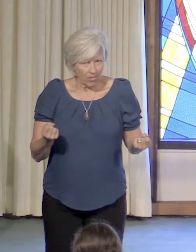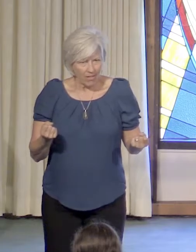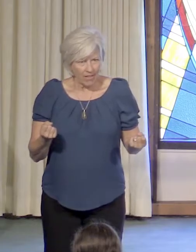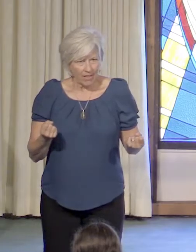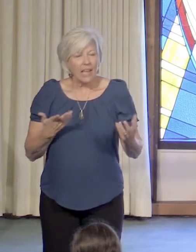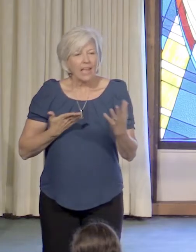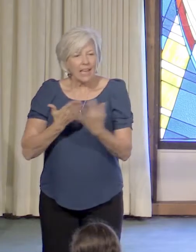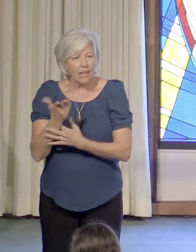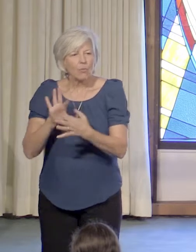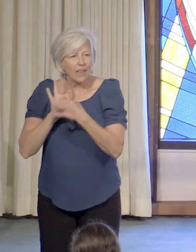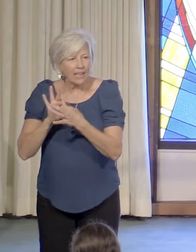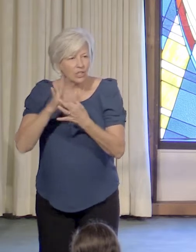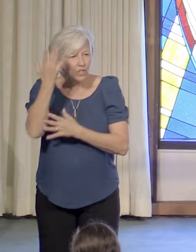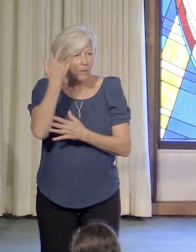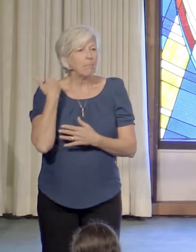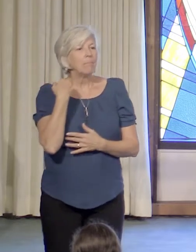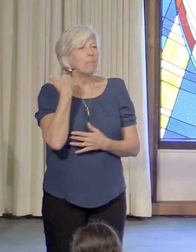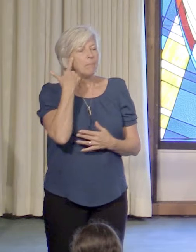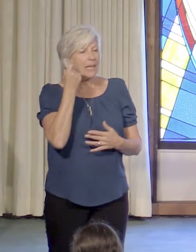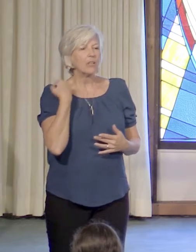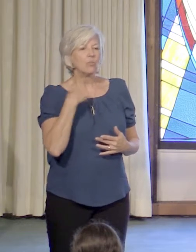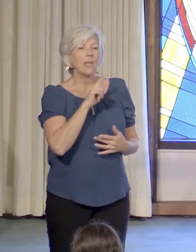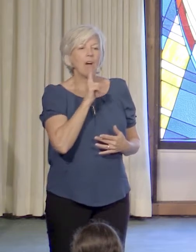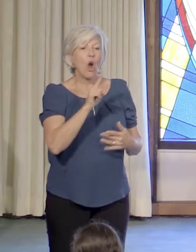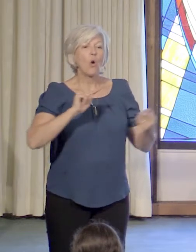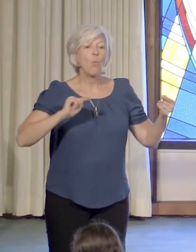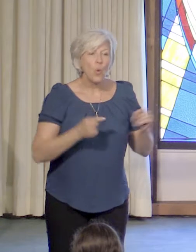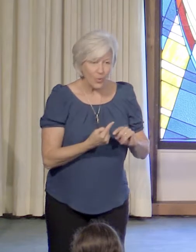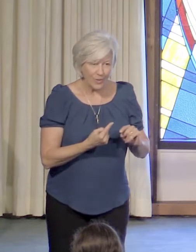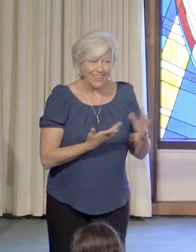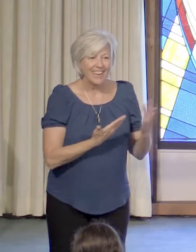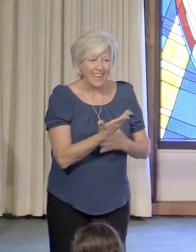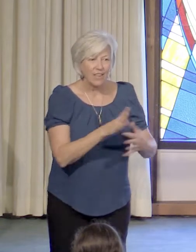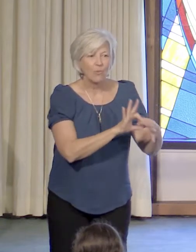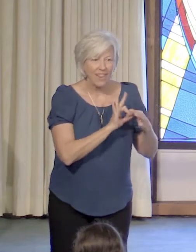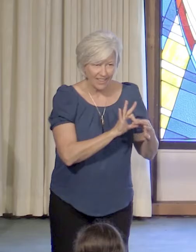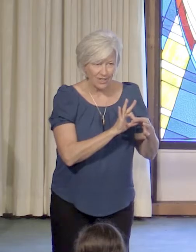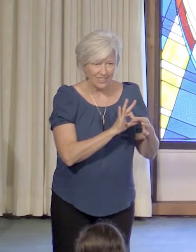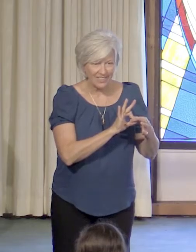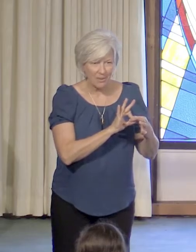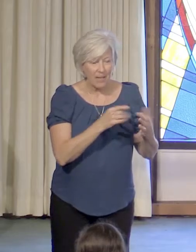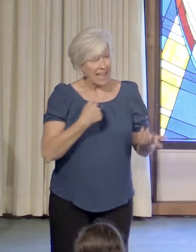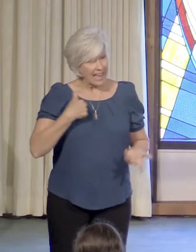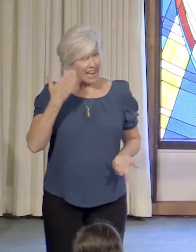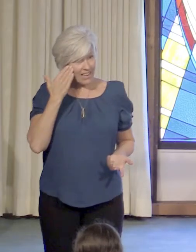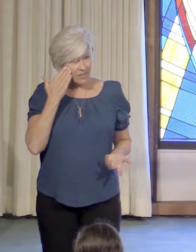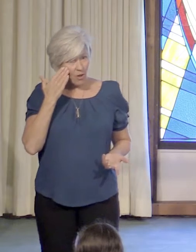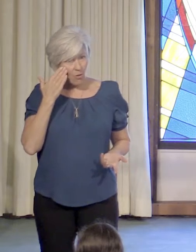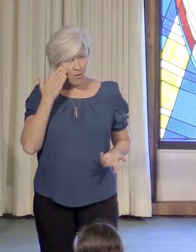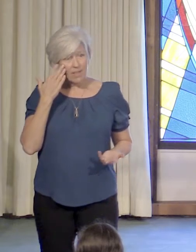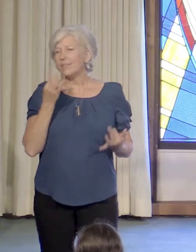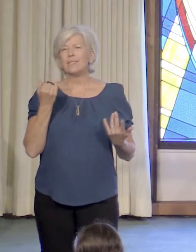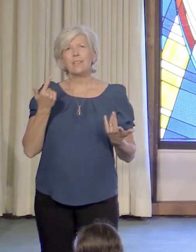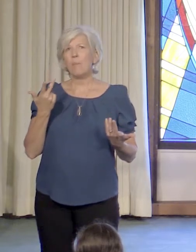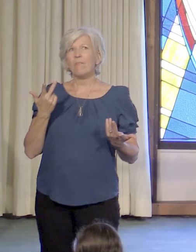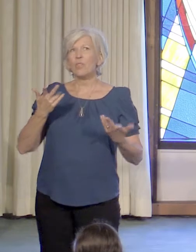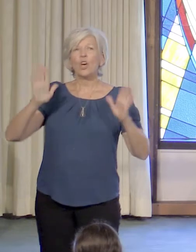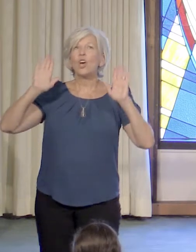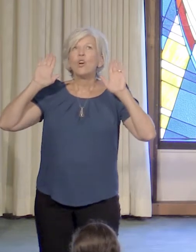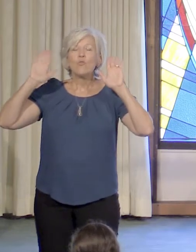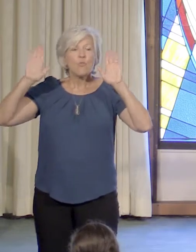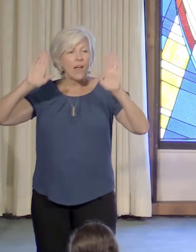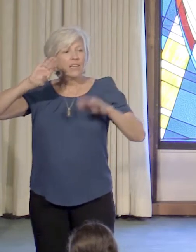relationship. And I know for me, the greatest joys that I have found in life have been in relationship, whether it was